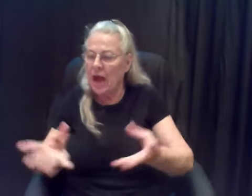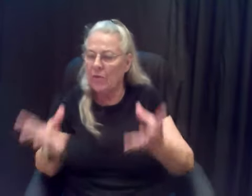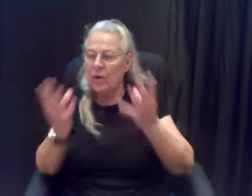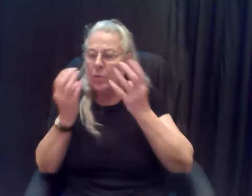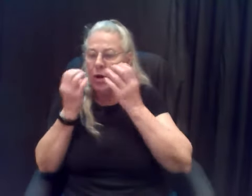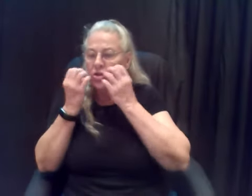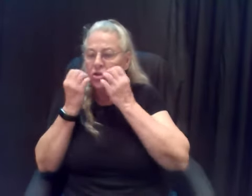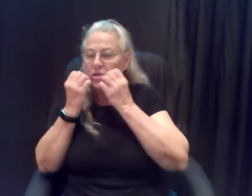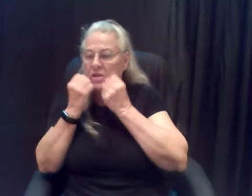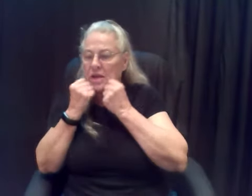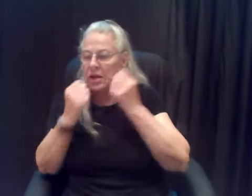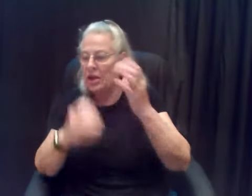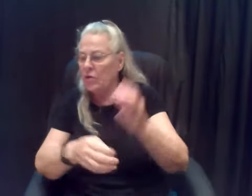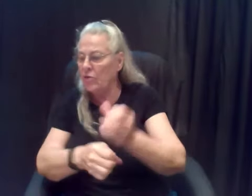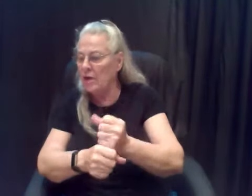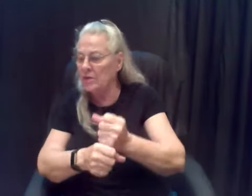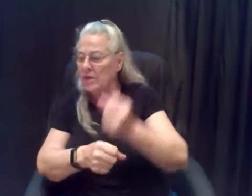scattering precious seed, trusting